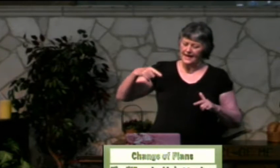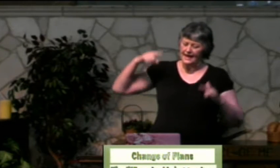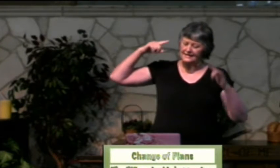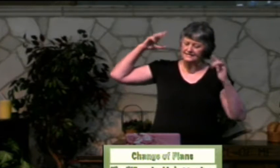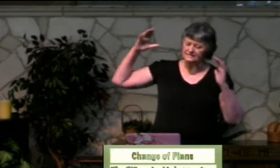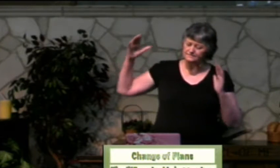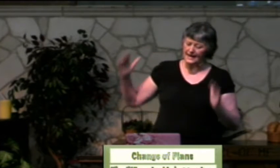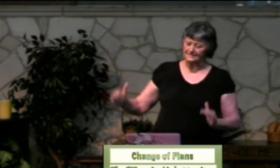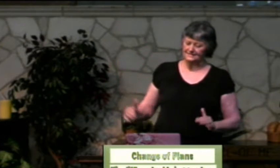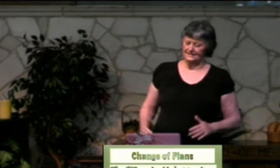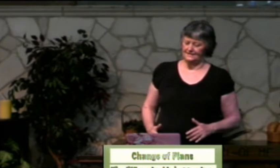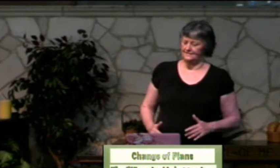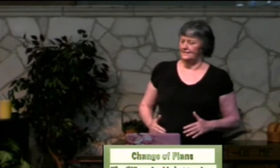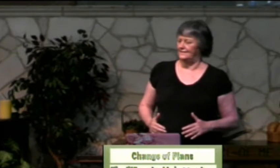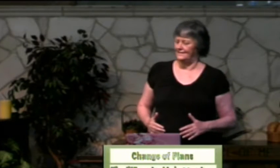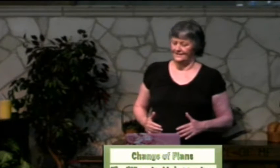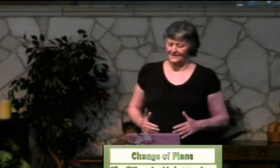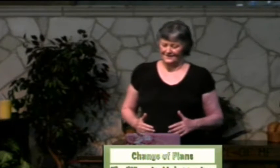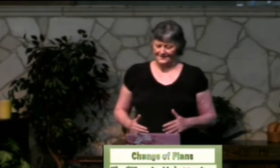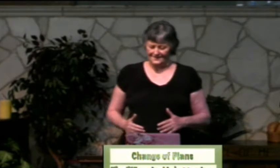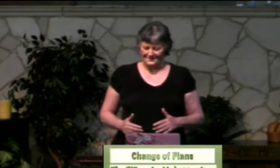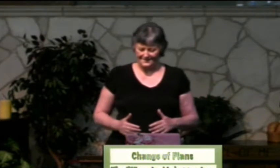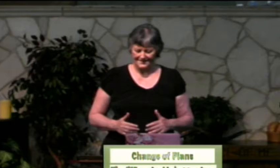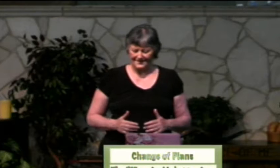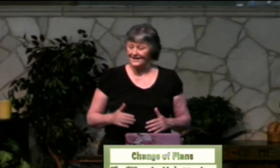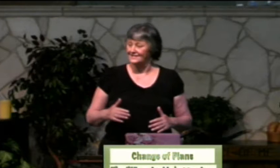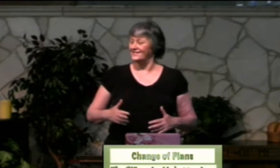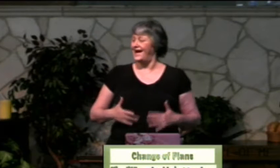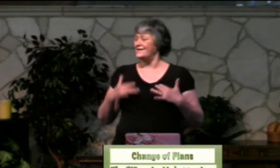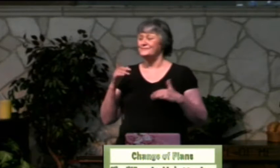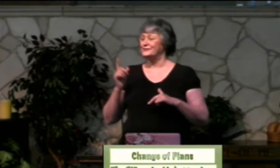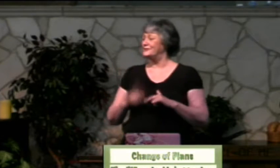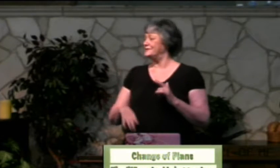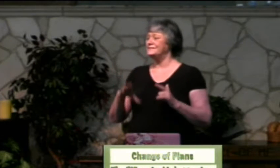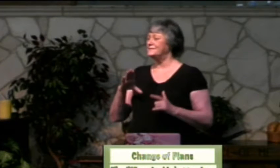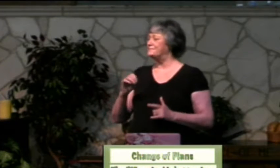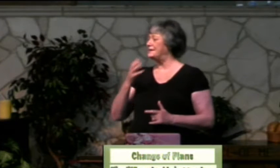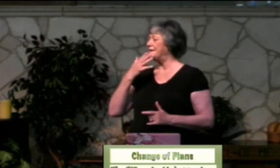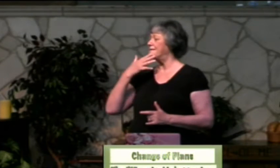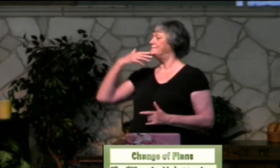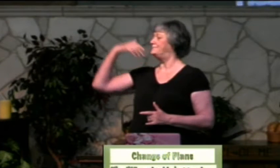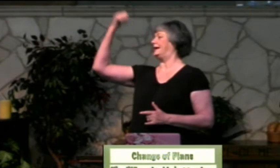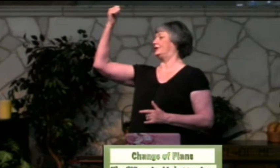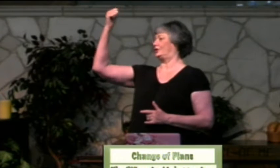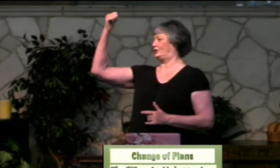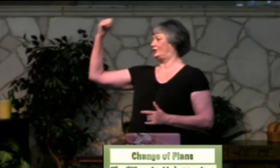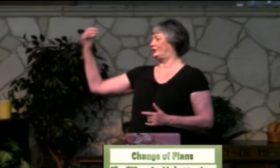had expected. Life couldn't be better.